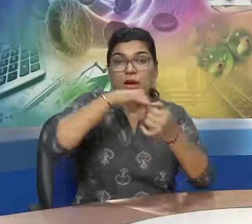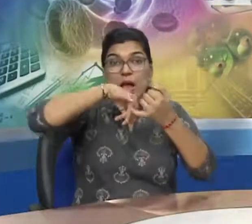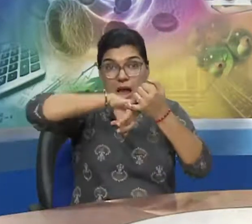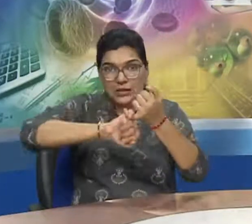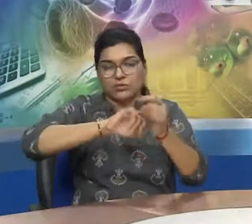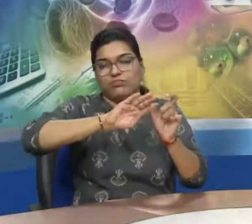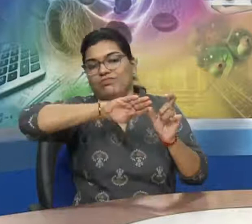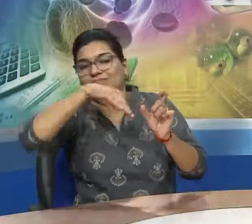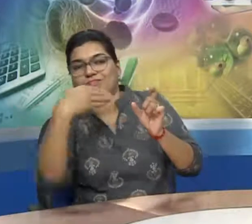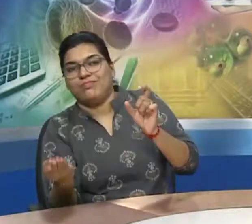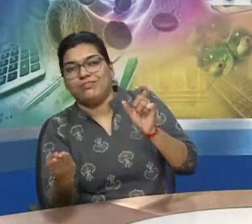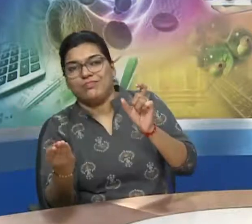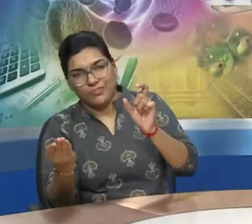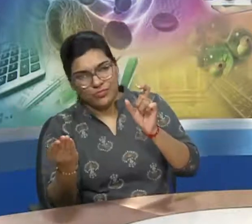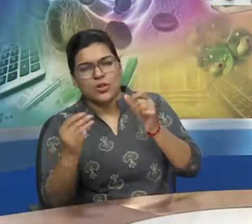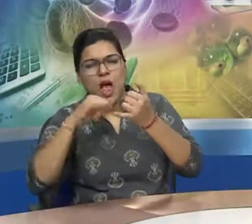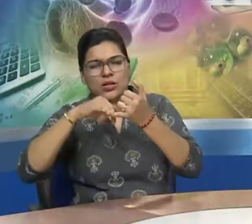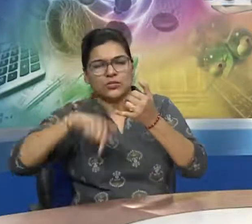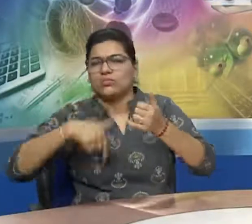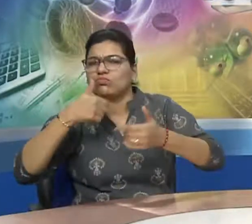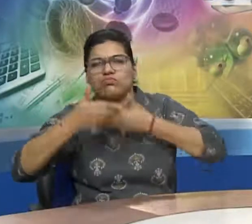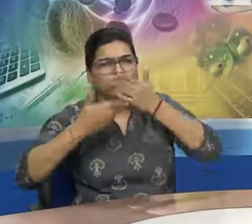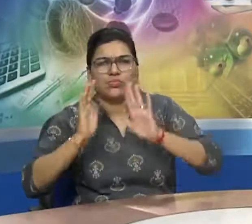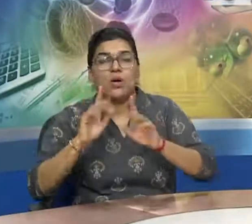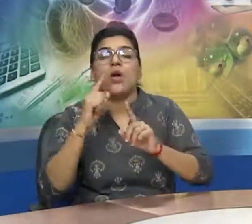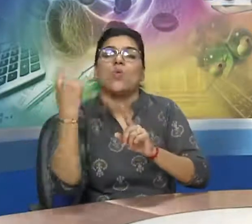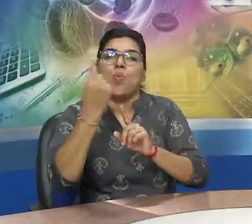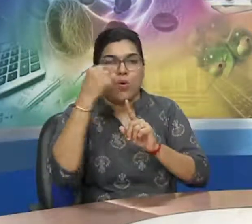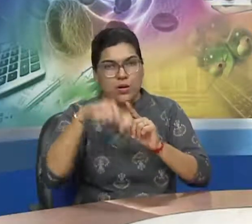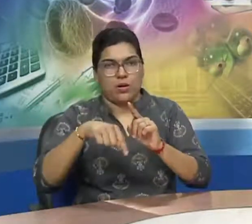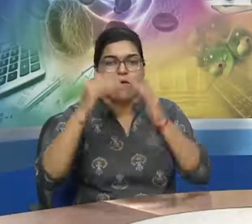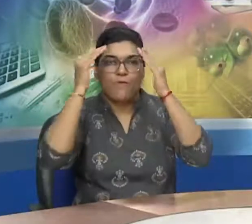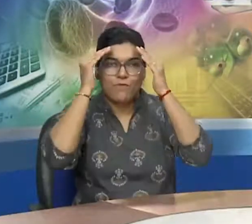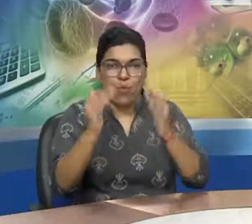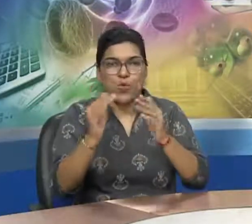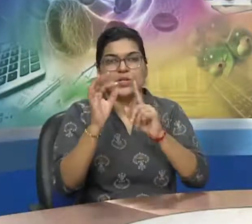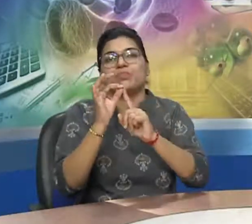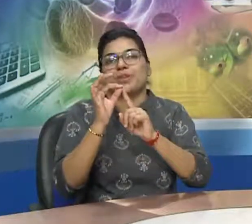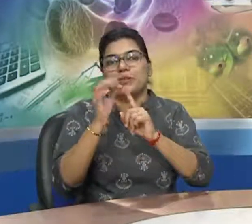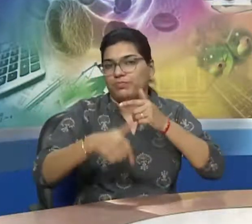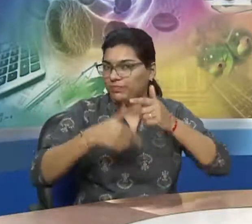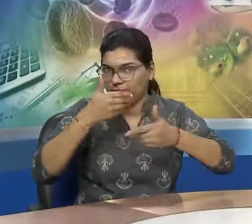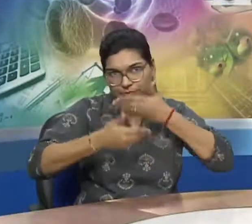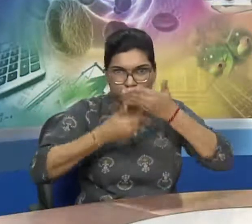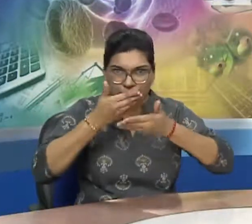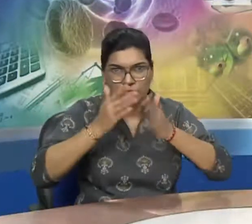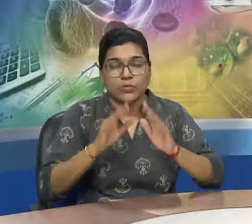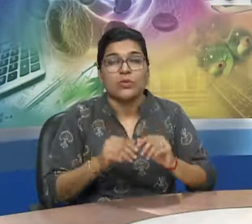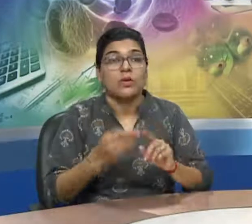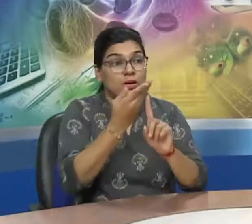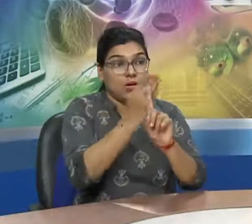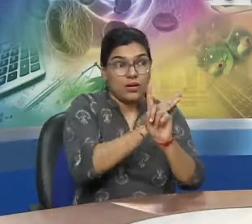because all these prefix words are put before the words.